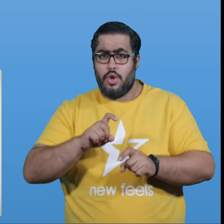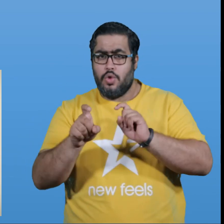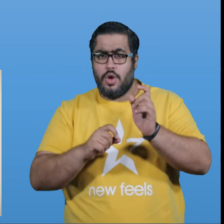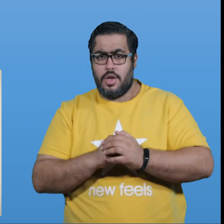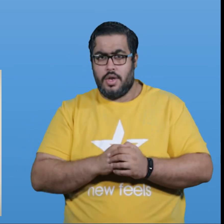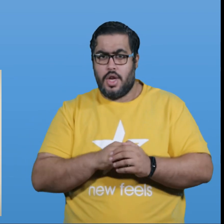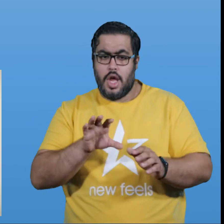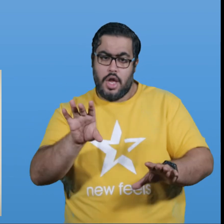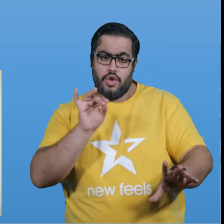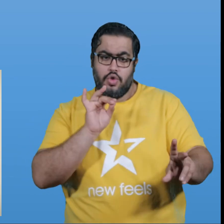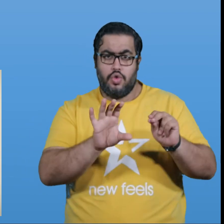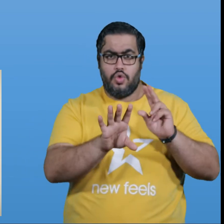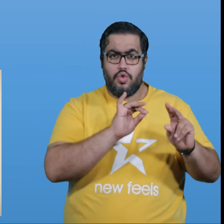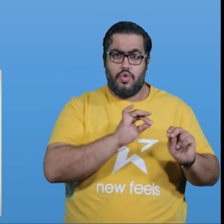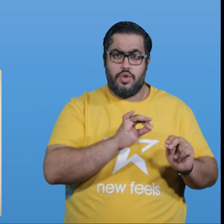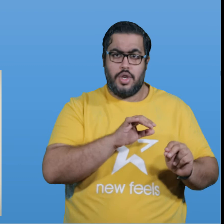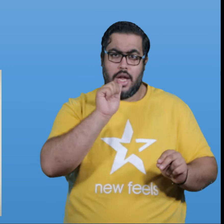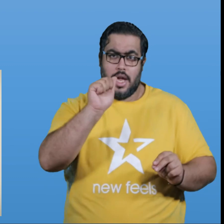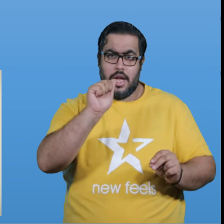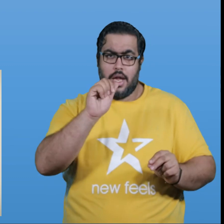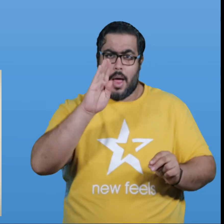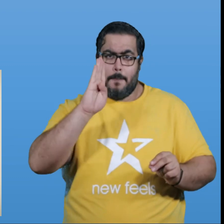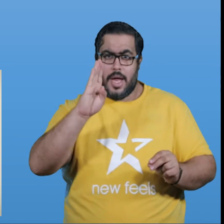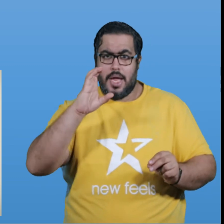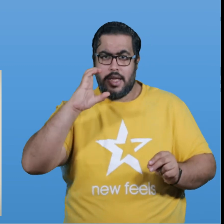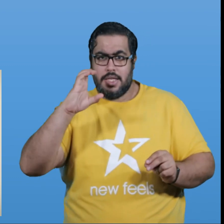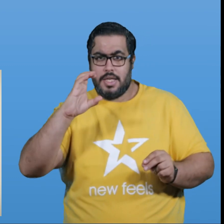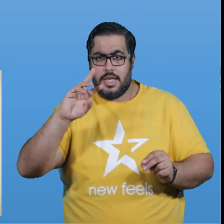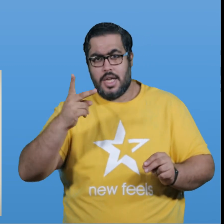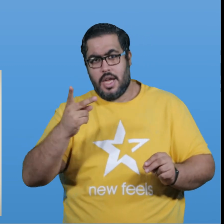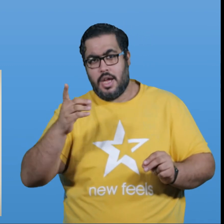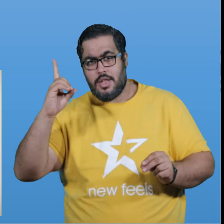a blank to represent his school at the conference.